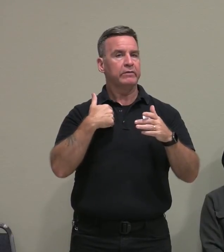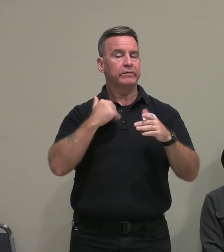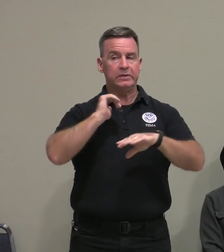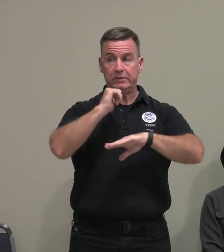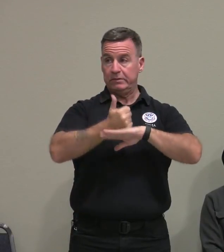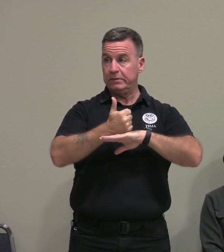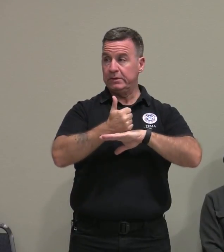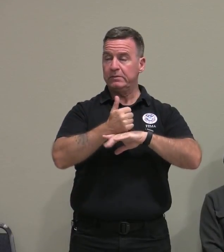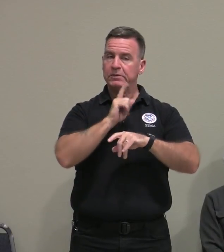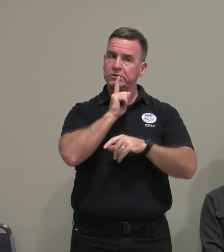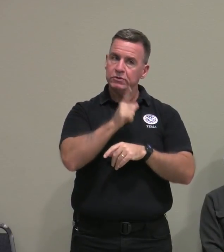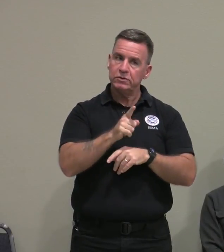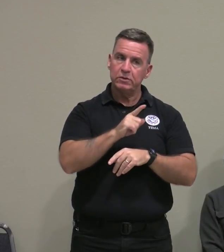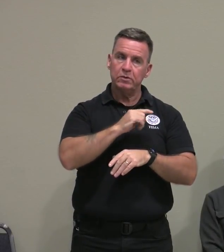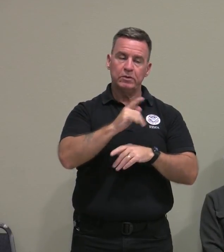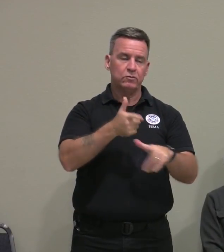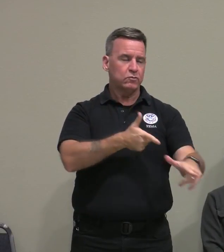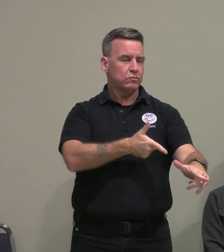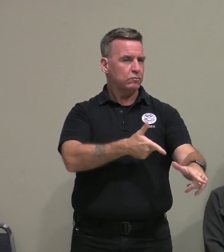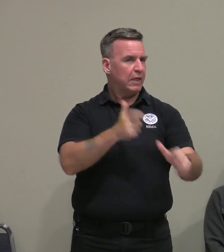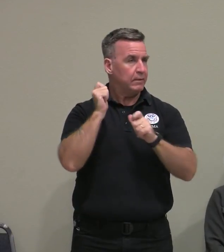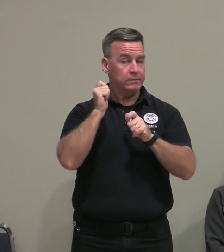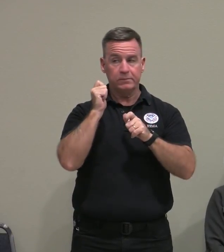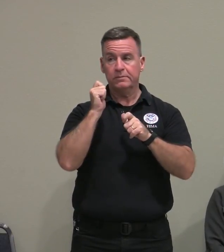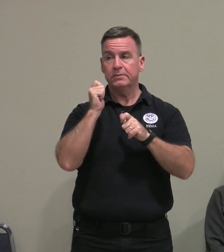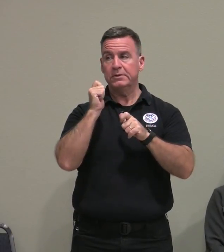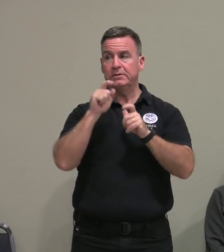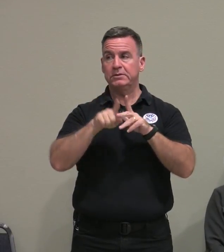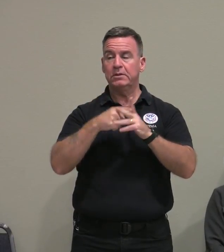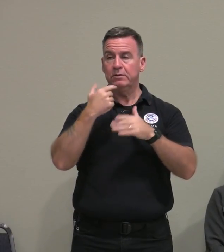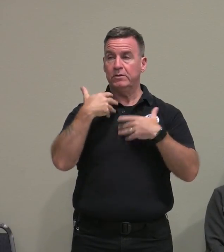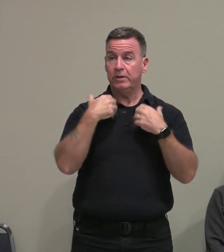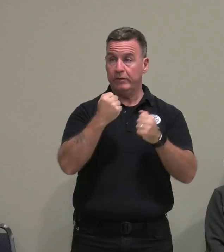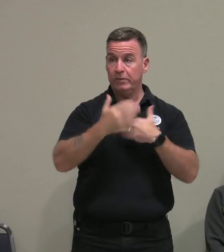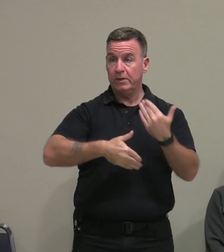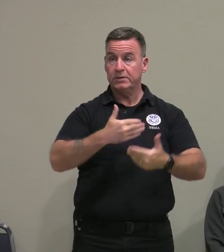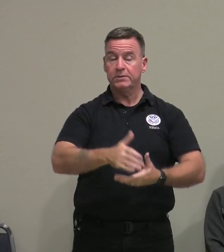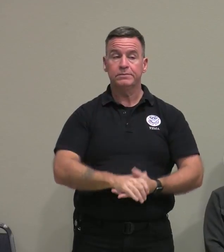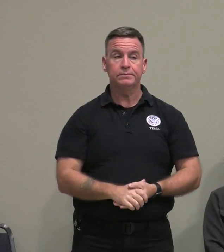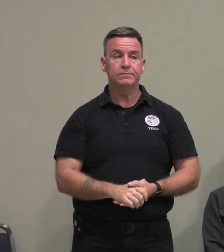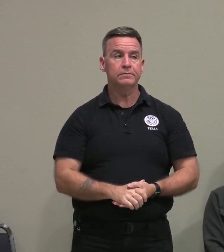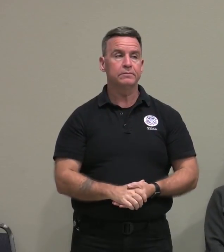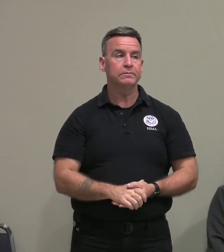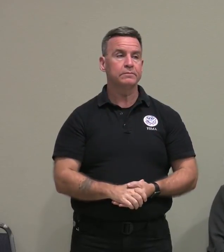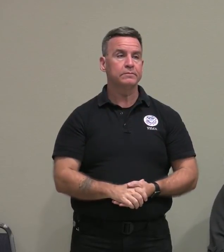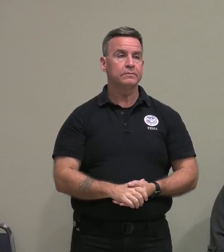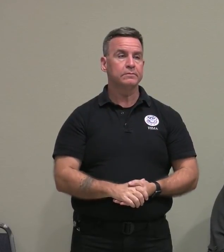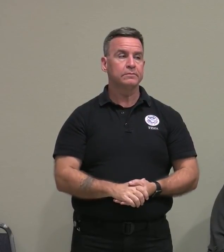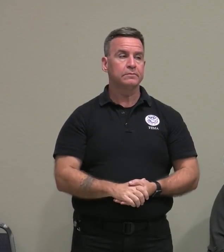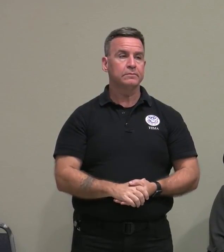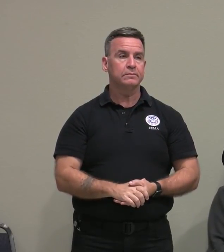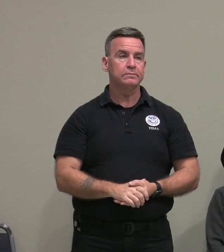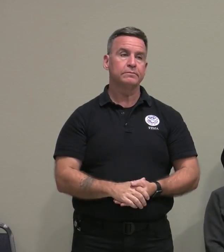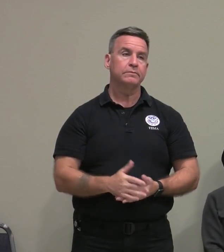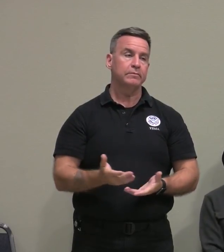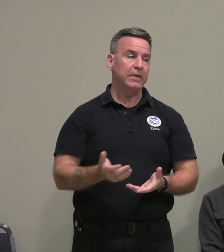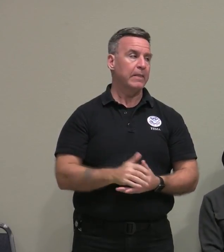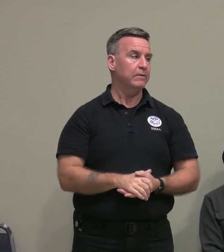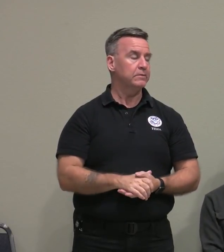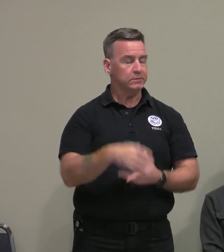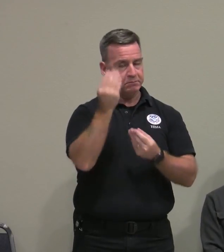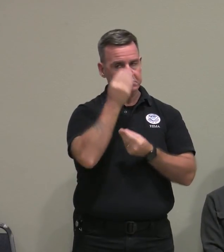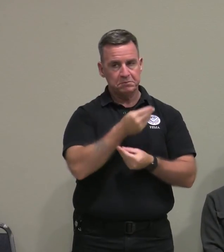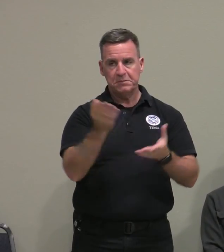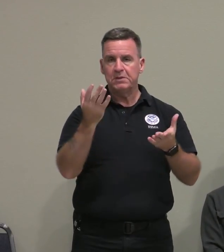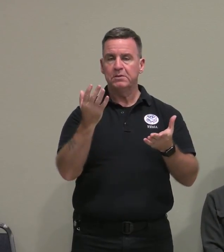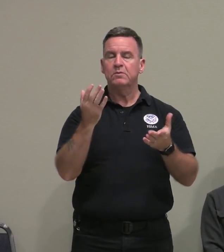place to ensure that we rapidly start this recovery process. And so, just so you